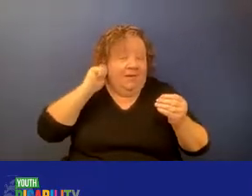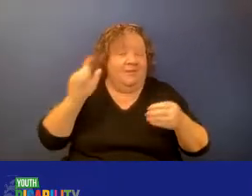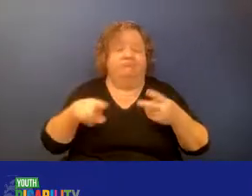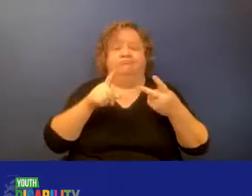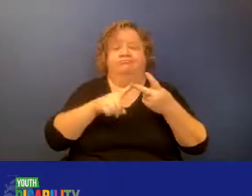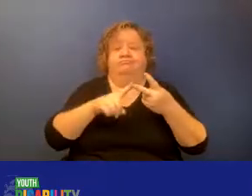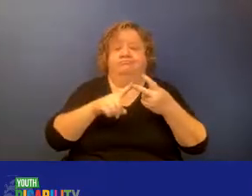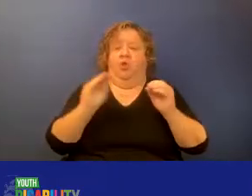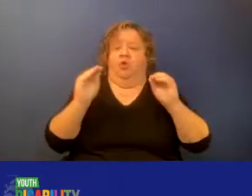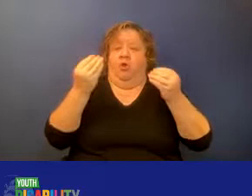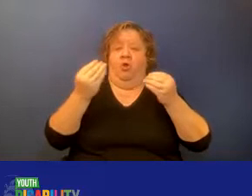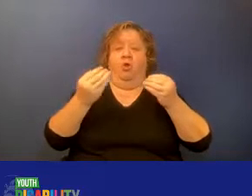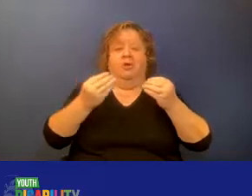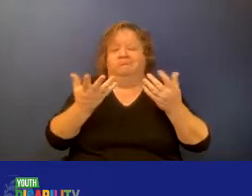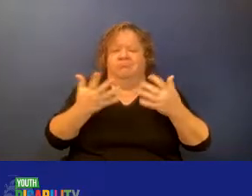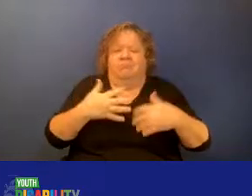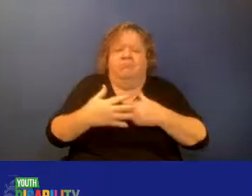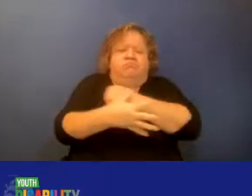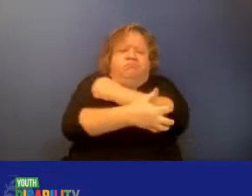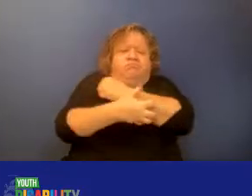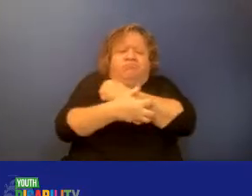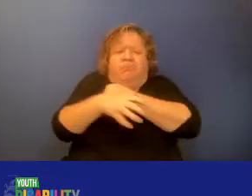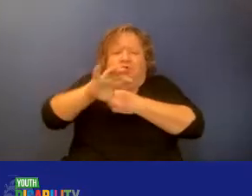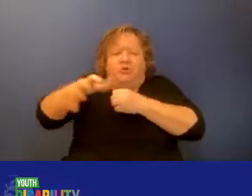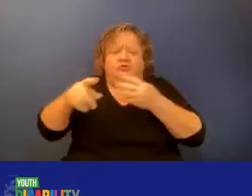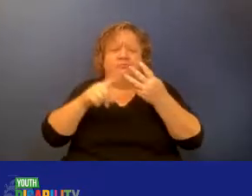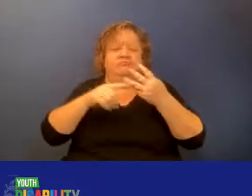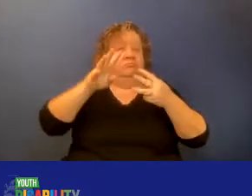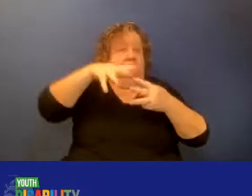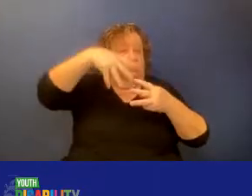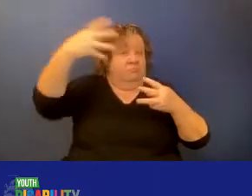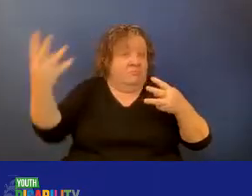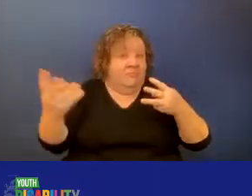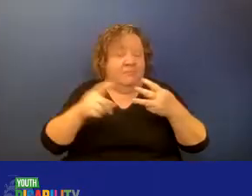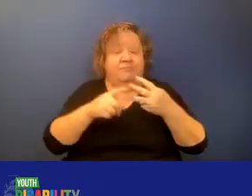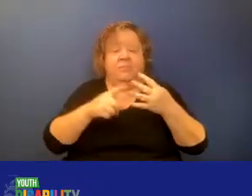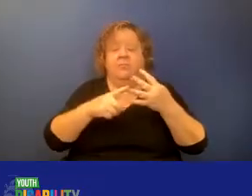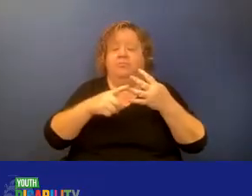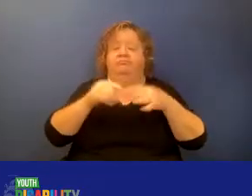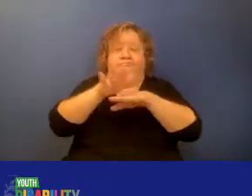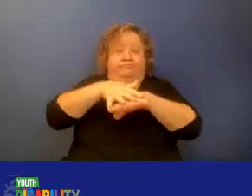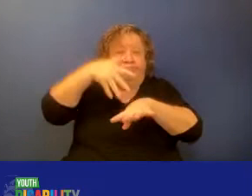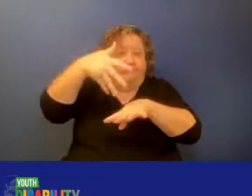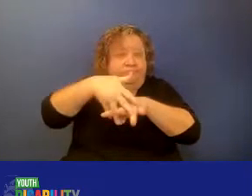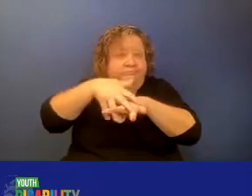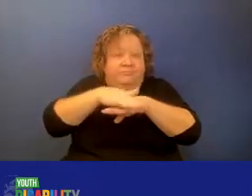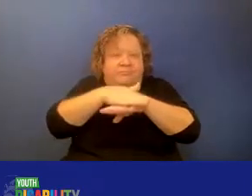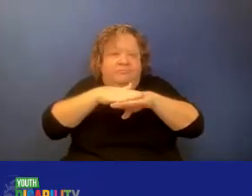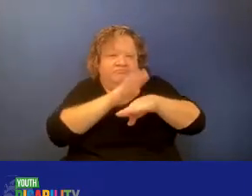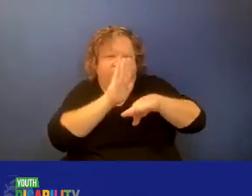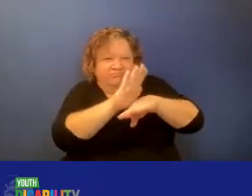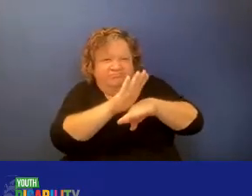LGBTQI+, those who belong to ethnic minorities, from migrants communities or other marginalized